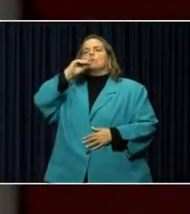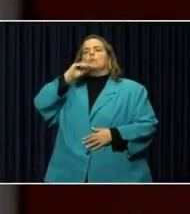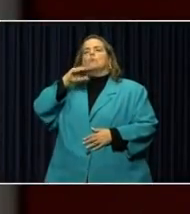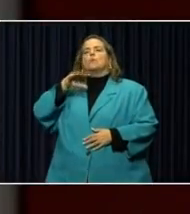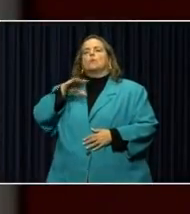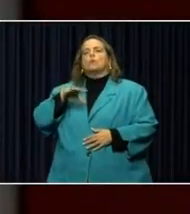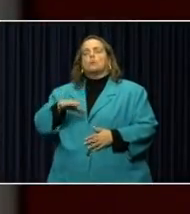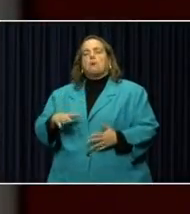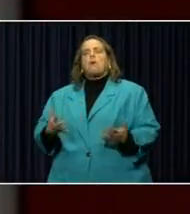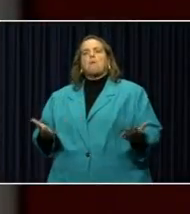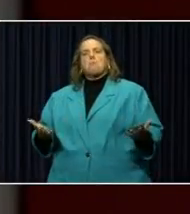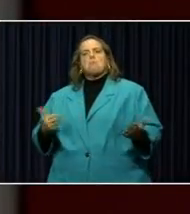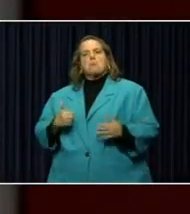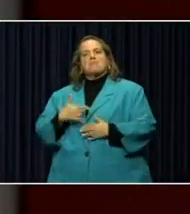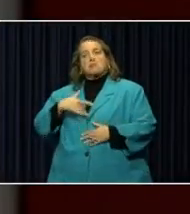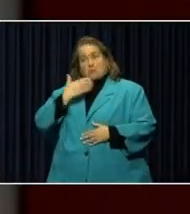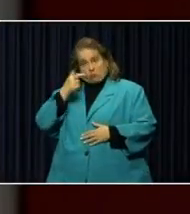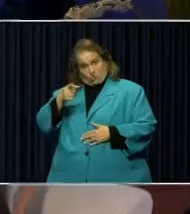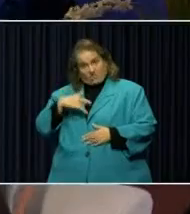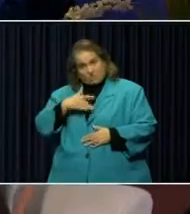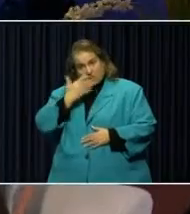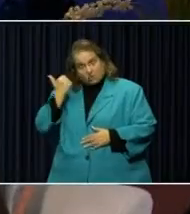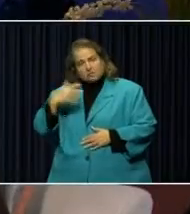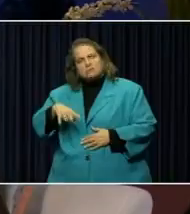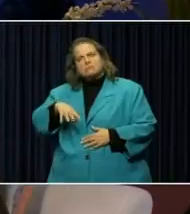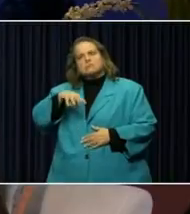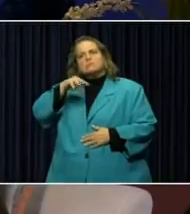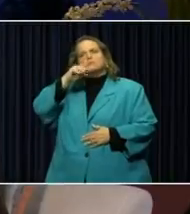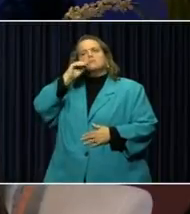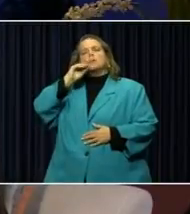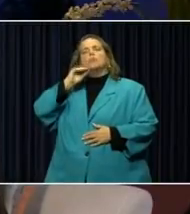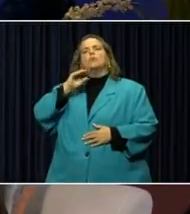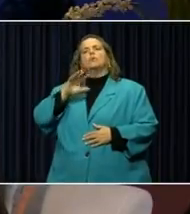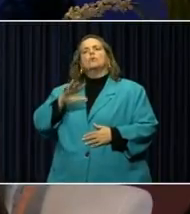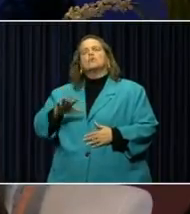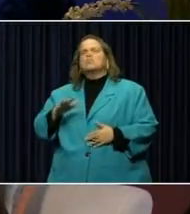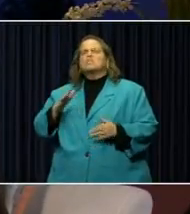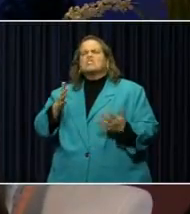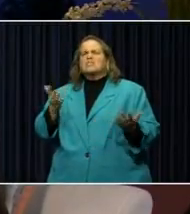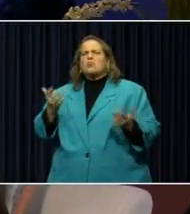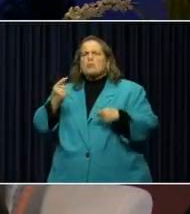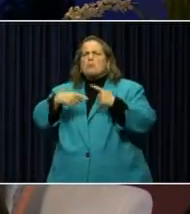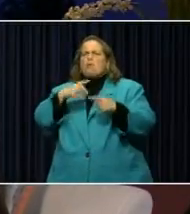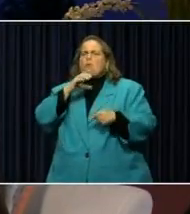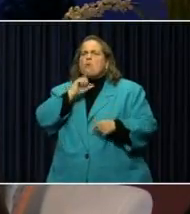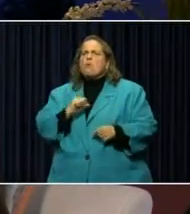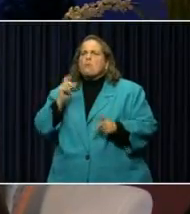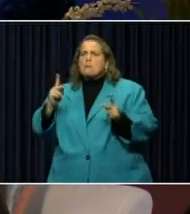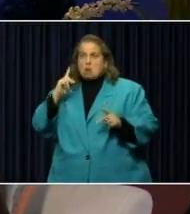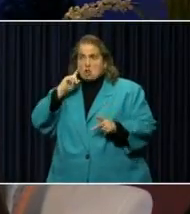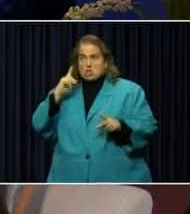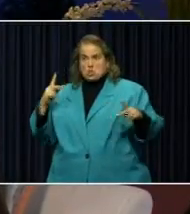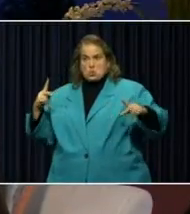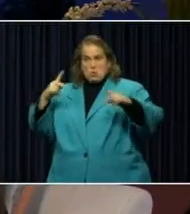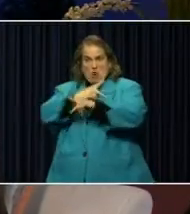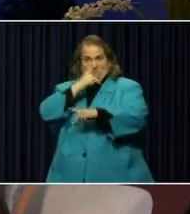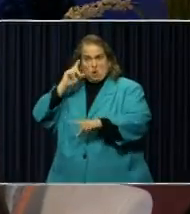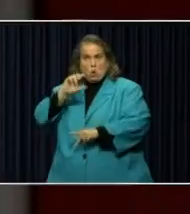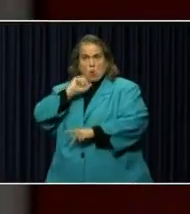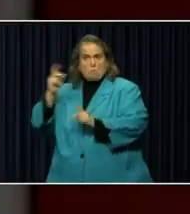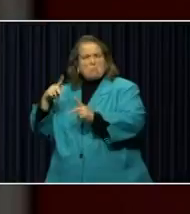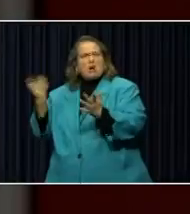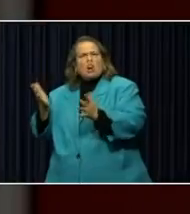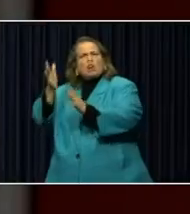Good, that made me feel better. How about you? Mm-hmm. But what about the old people? I heard that it's worse for them, and what about